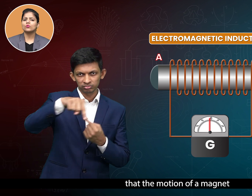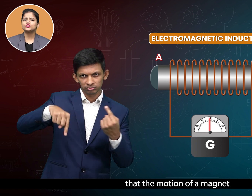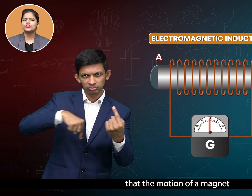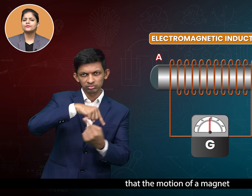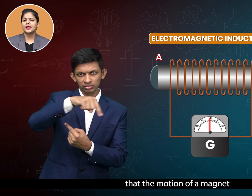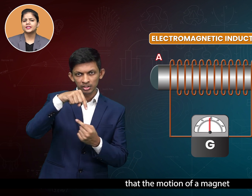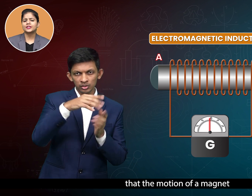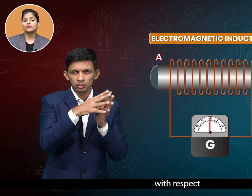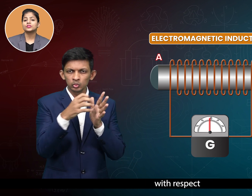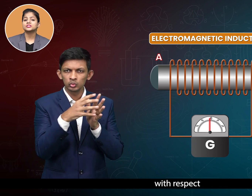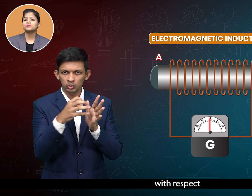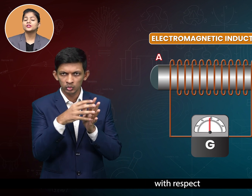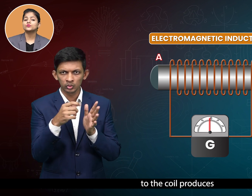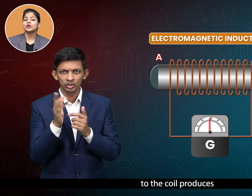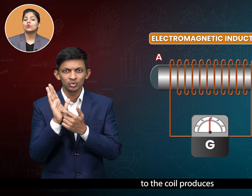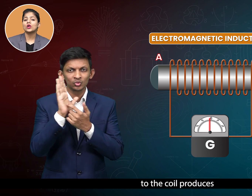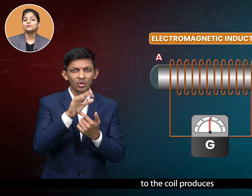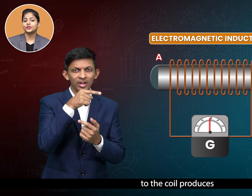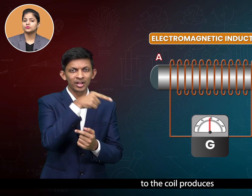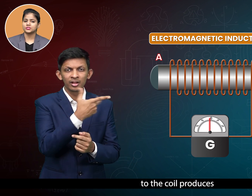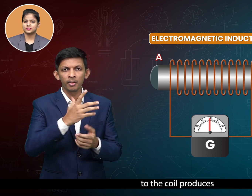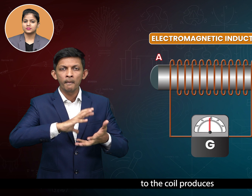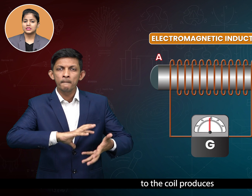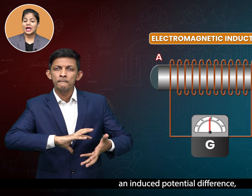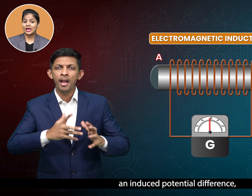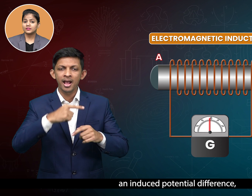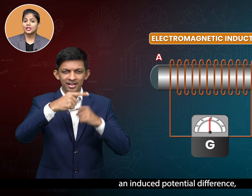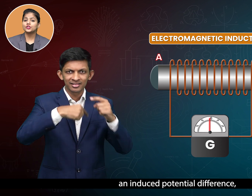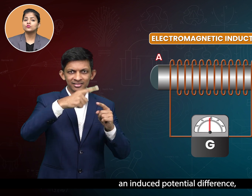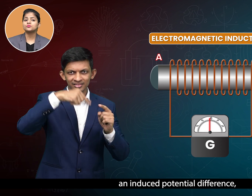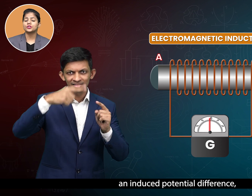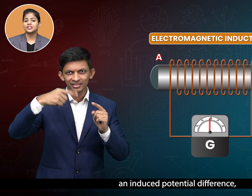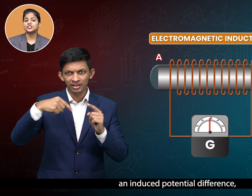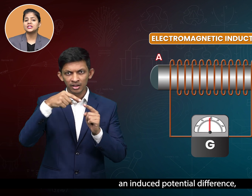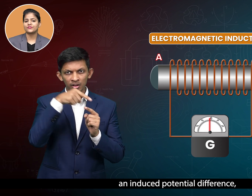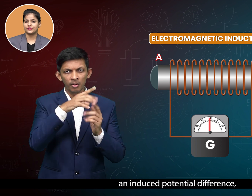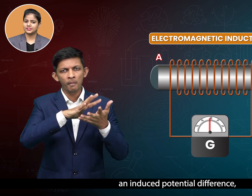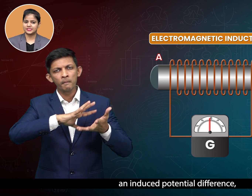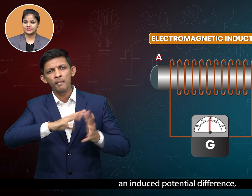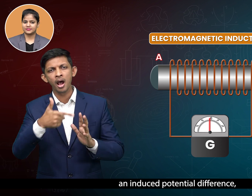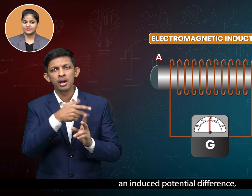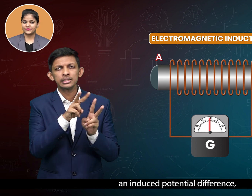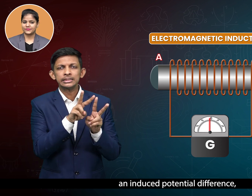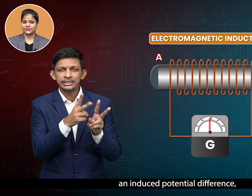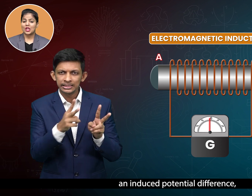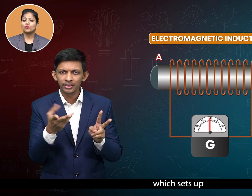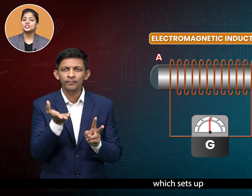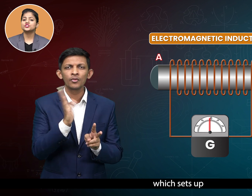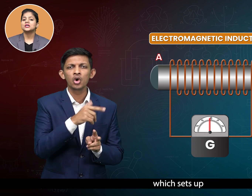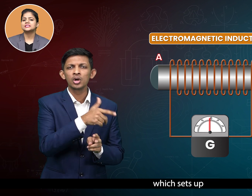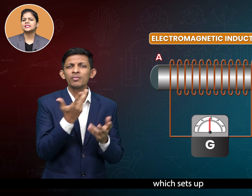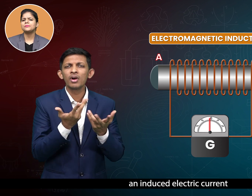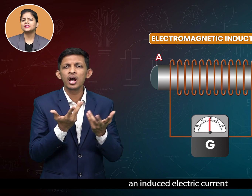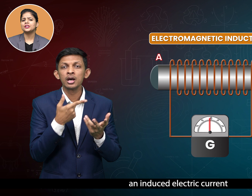that the motion of magnet with respect to the coil produces an induced potential difference,